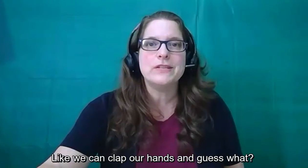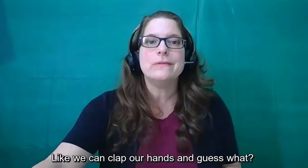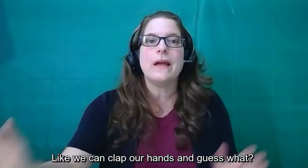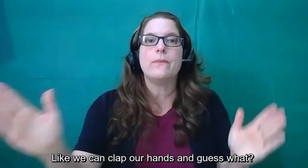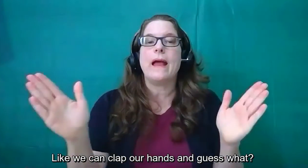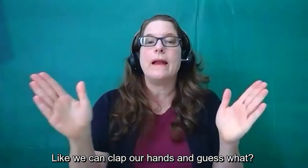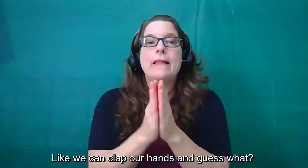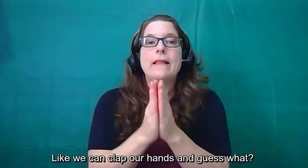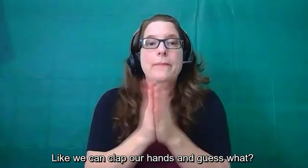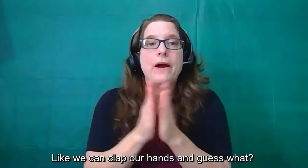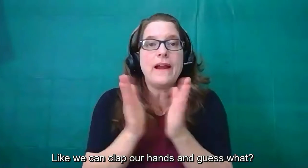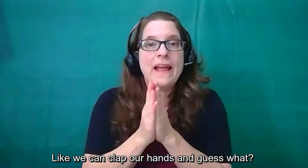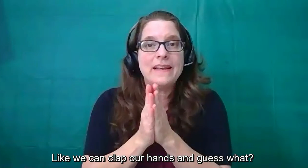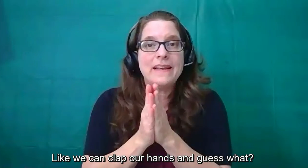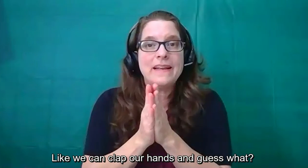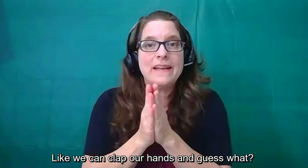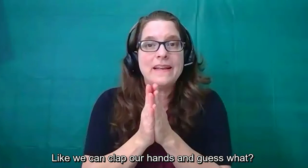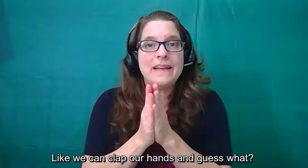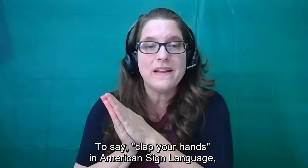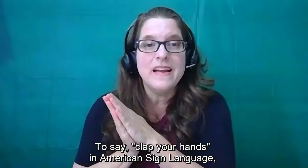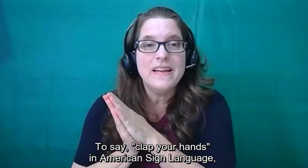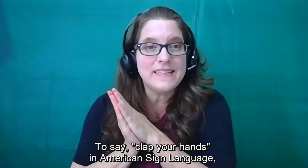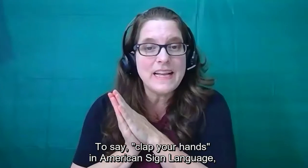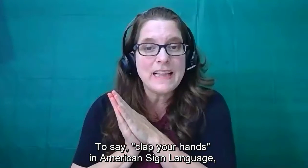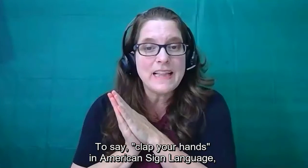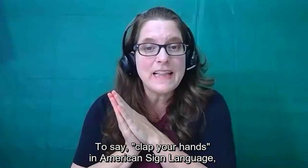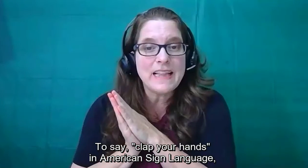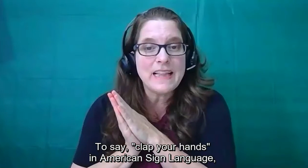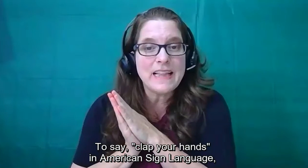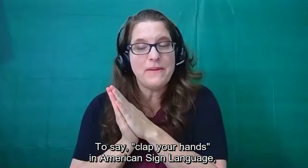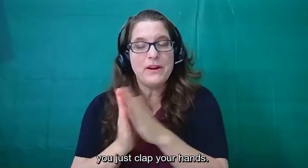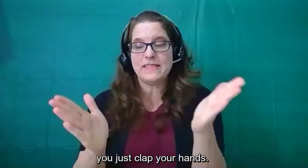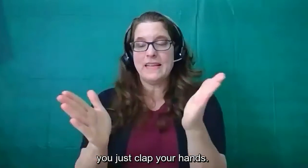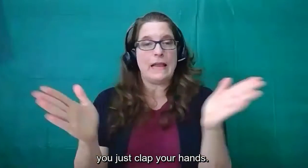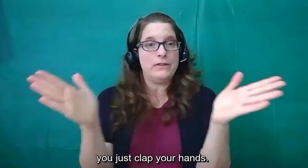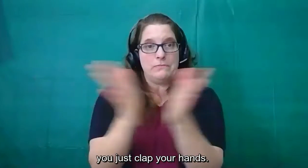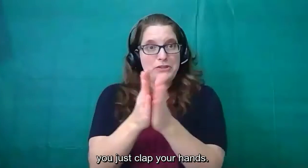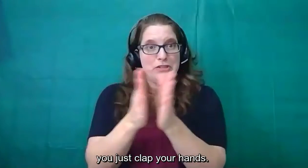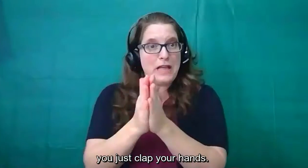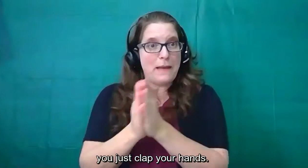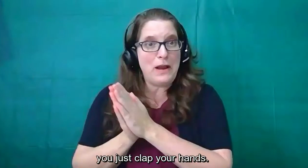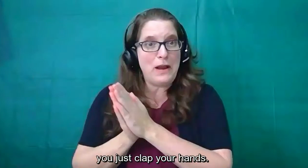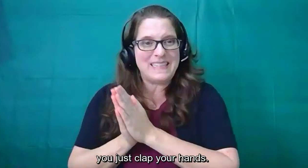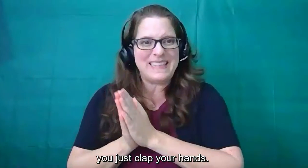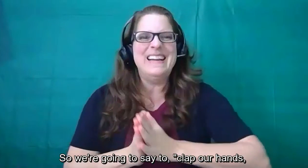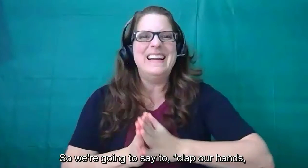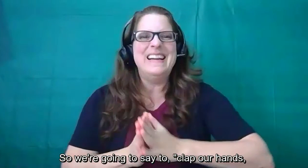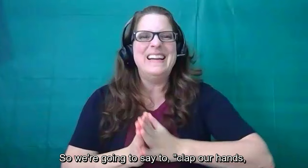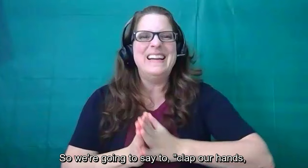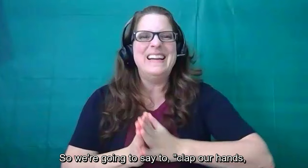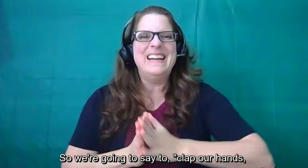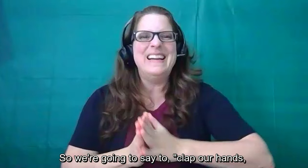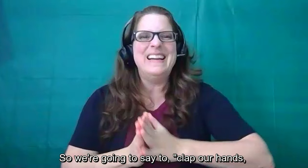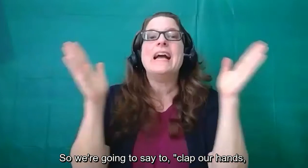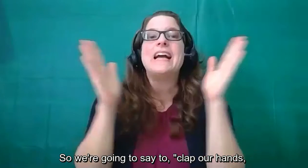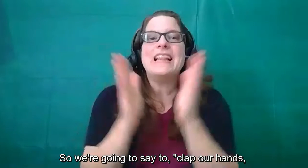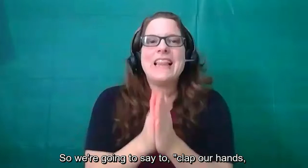can clap our hands. And guess what? To say clap your hands in American Sign Language, you just clap your hands. So we're going to say clap